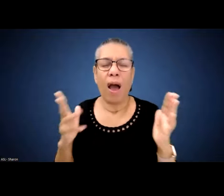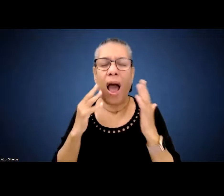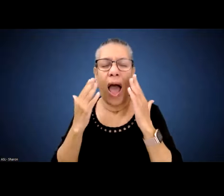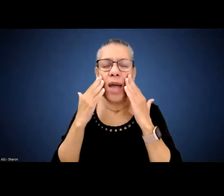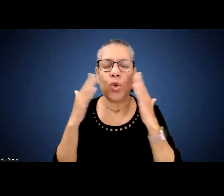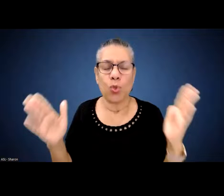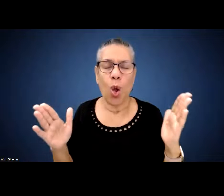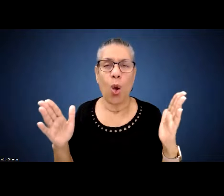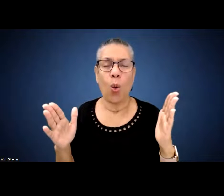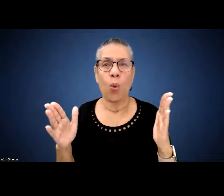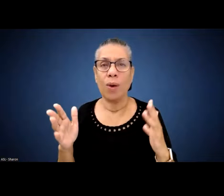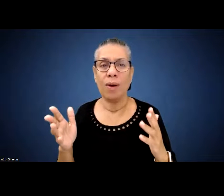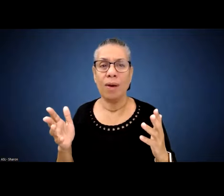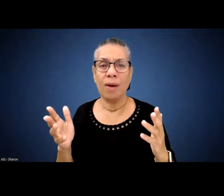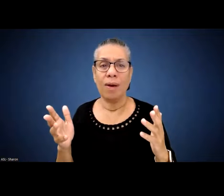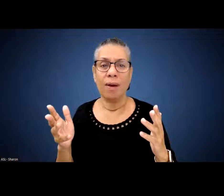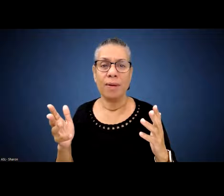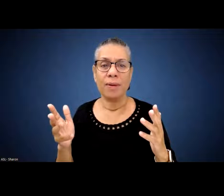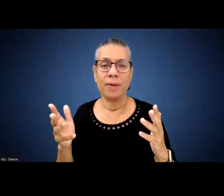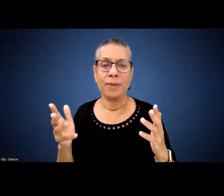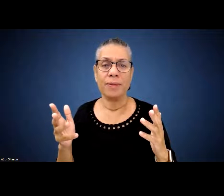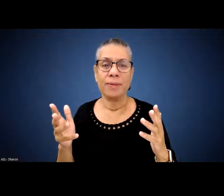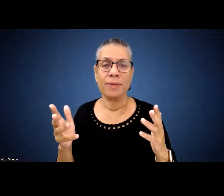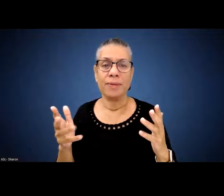whether those two